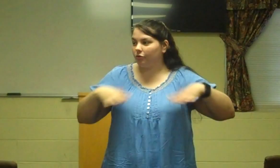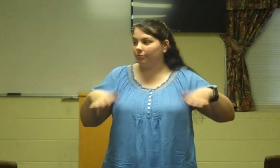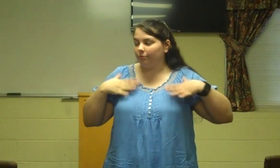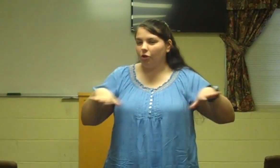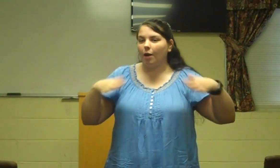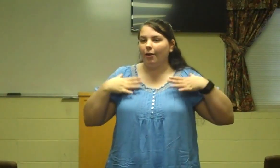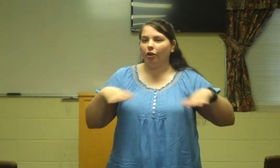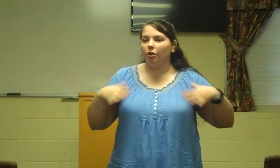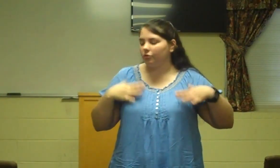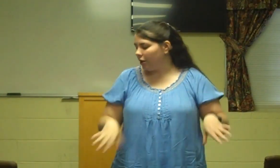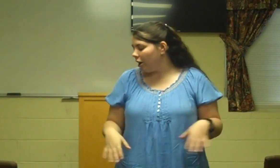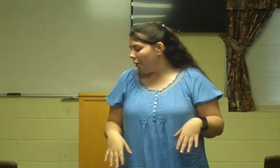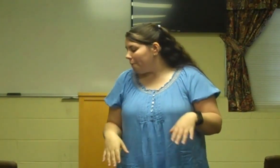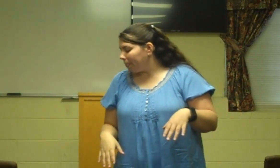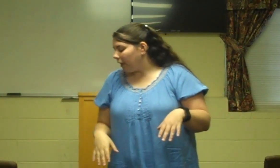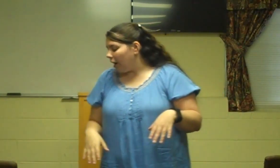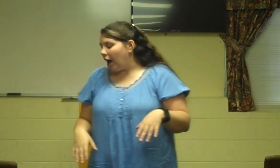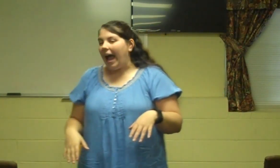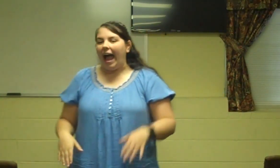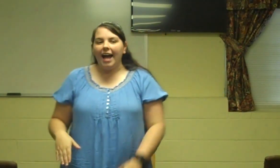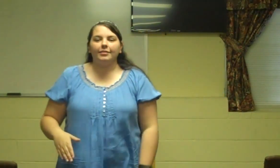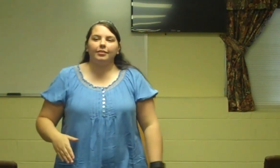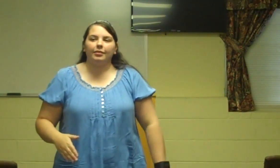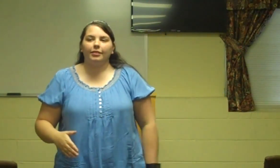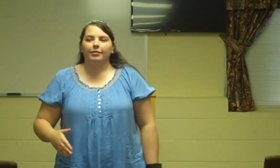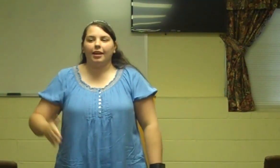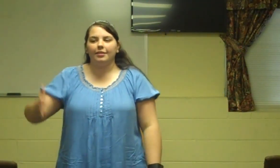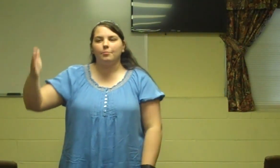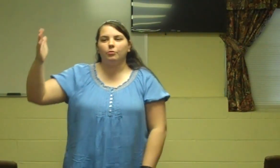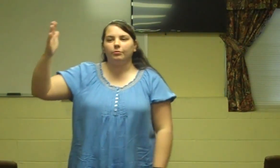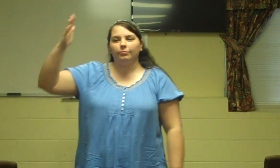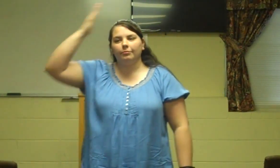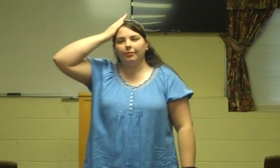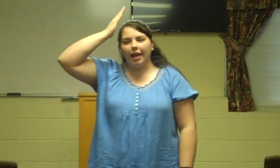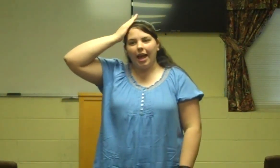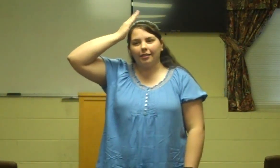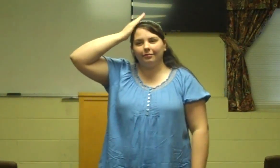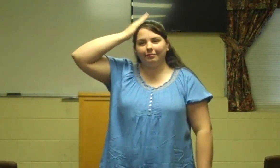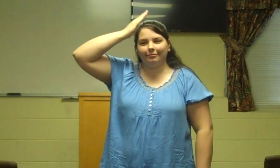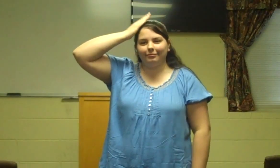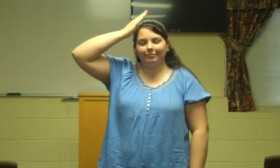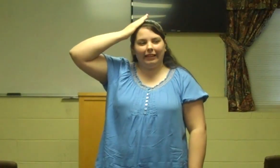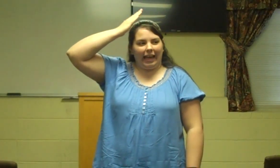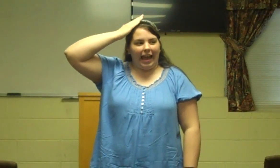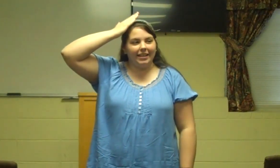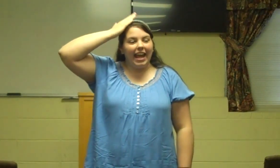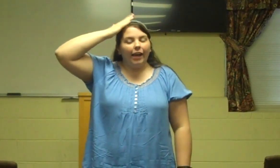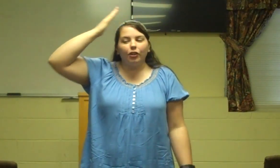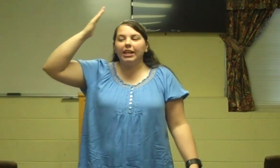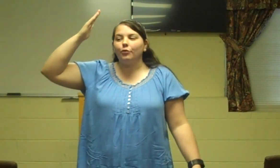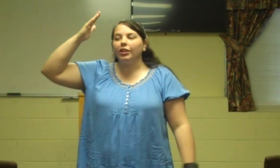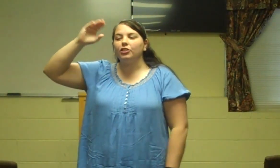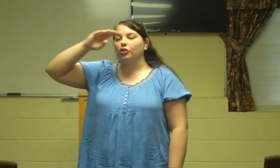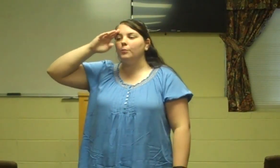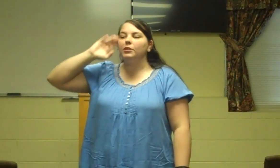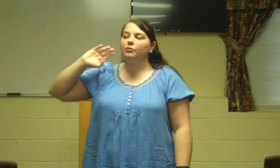clothes. Talk about your clothes. A hat. It's kind of simple. Hat. If you're gonna get really descriptive,